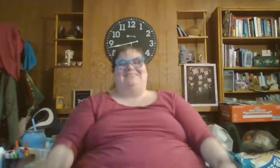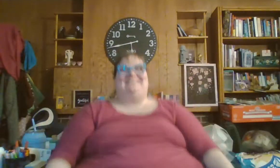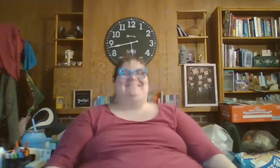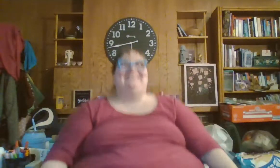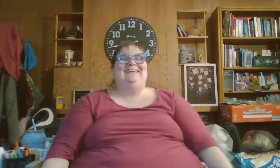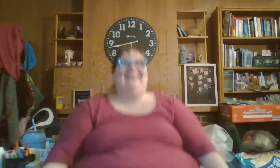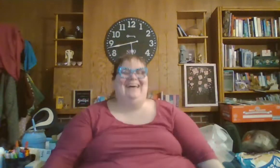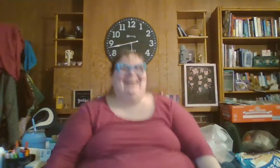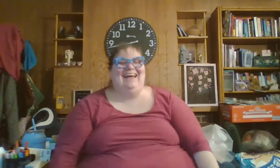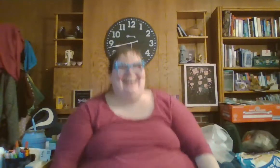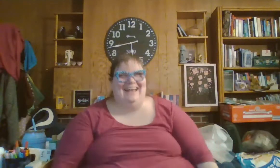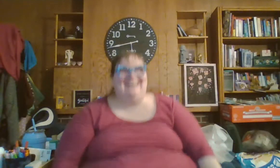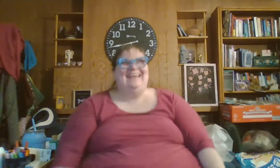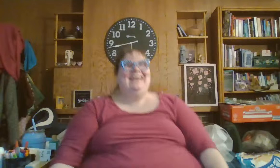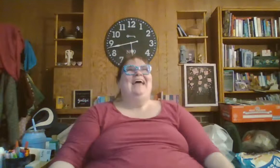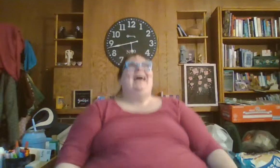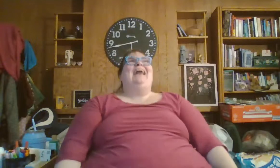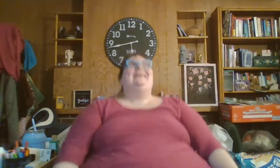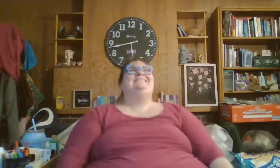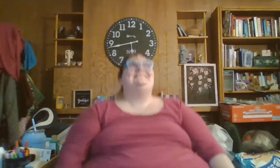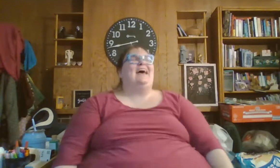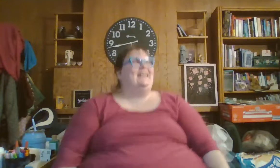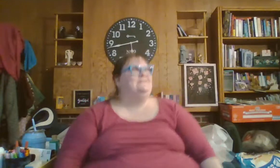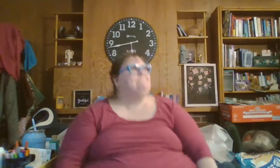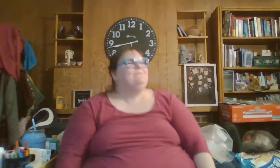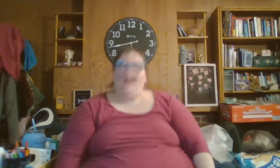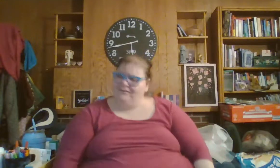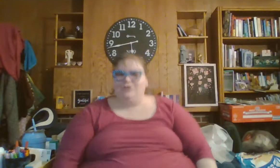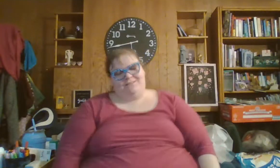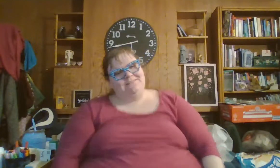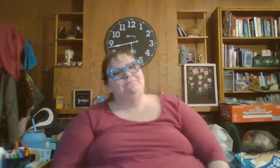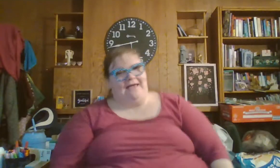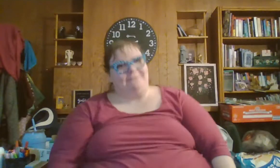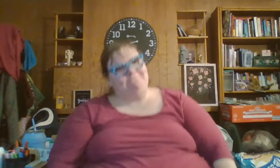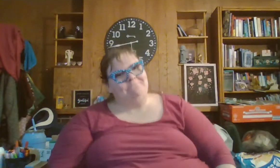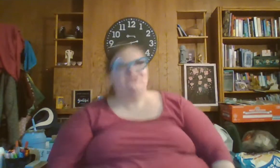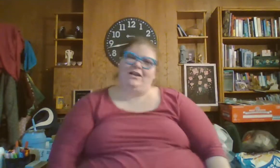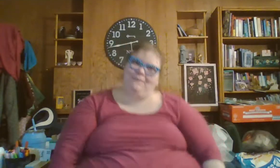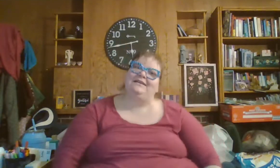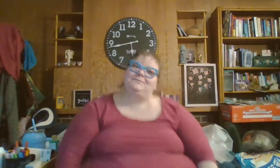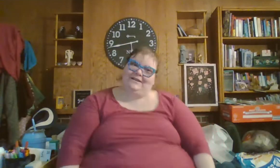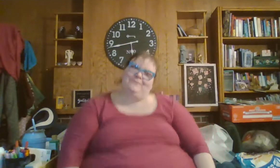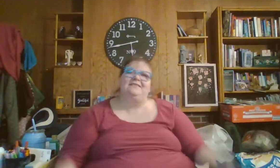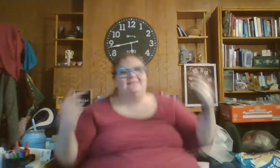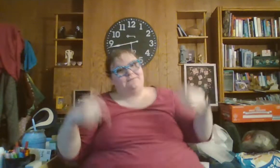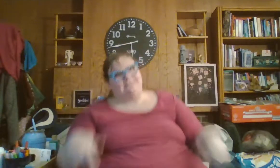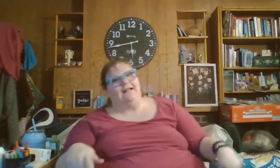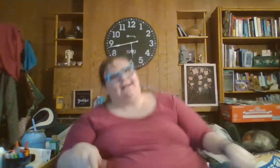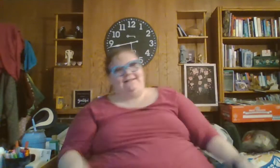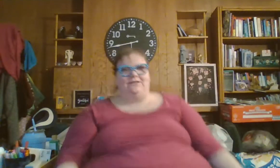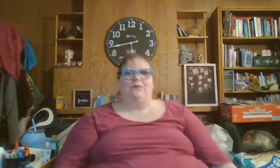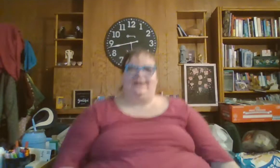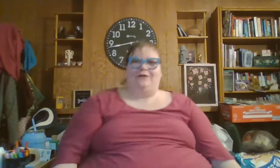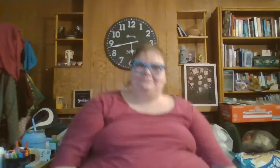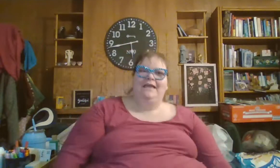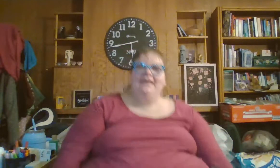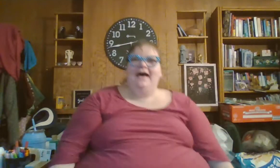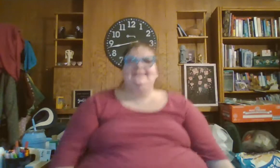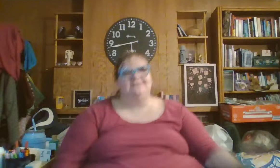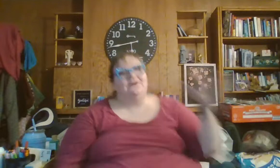videos. And I said, and of course it was a man trying to mansplain to me that this was not my ideal workout. And so I